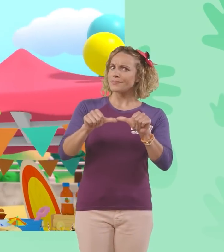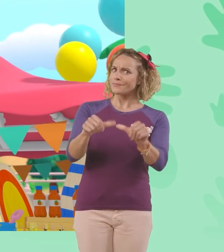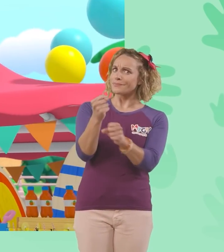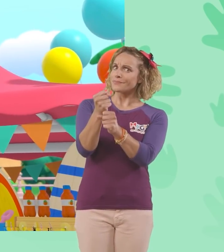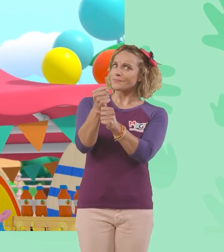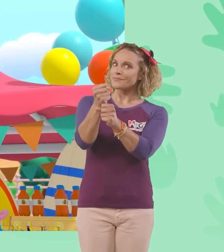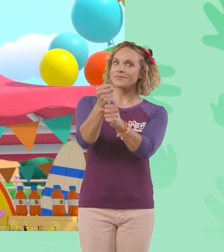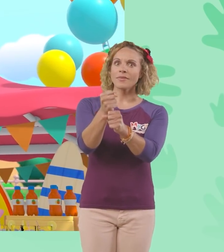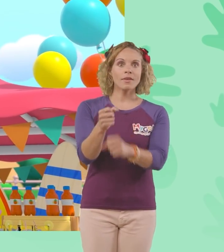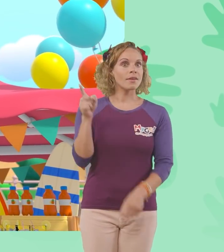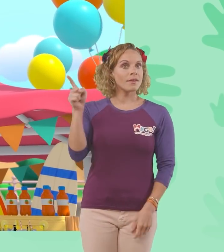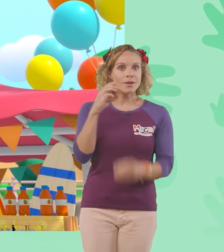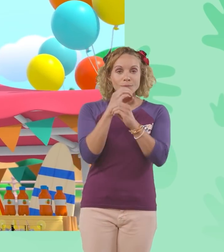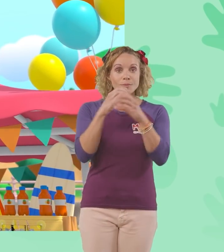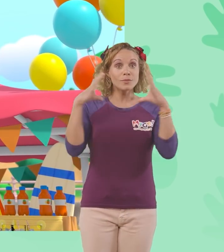Steady!